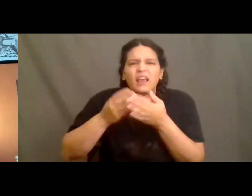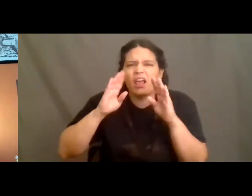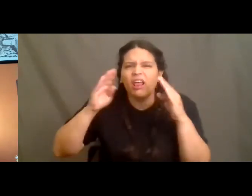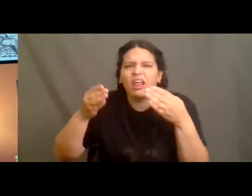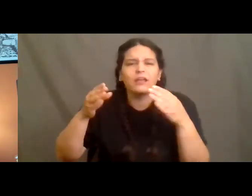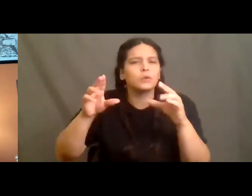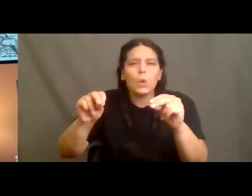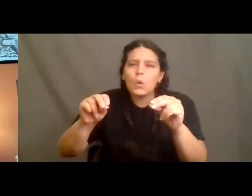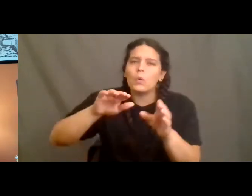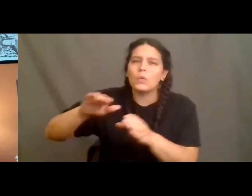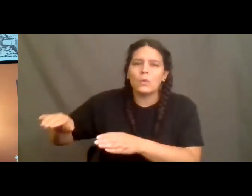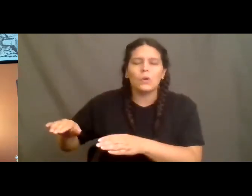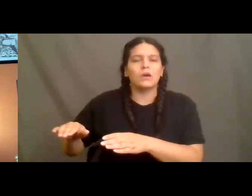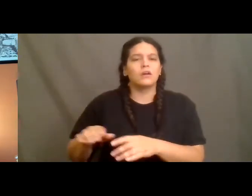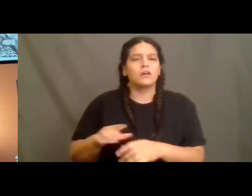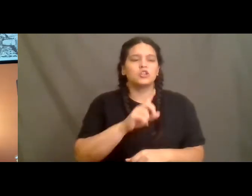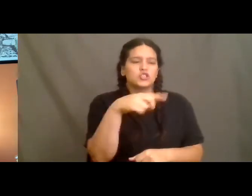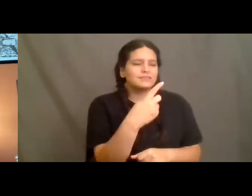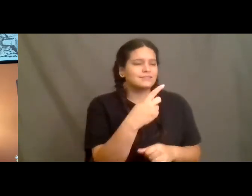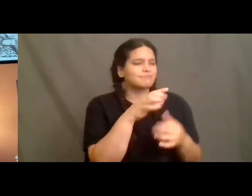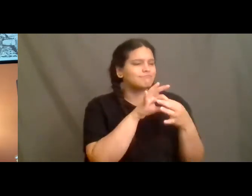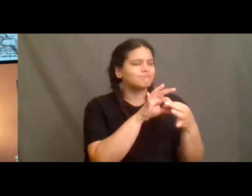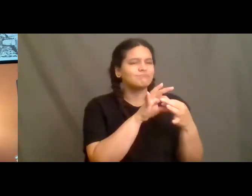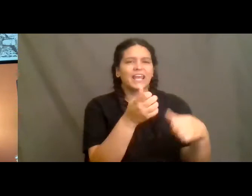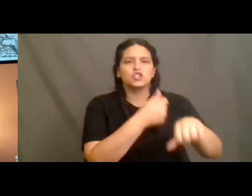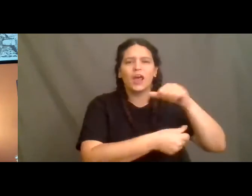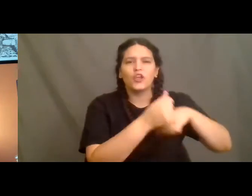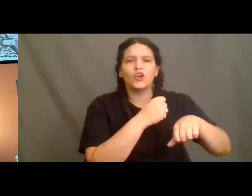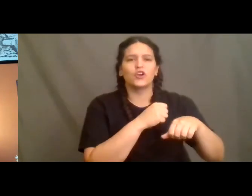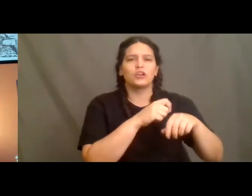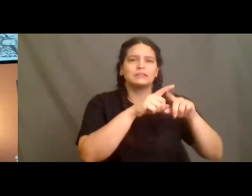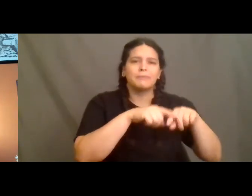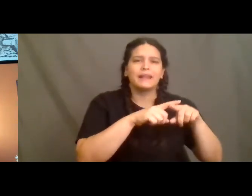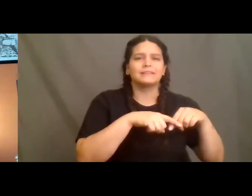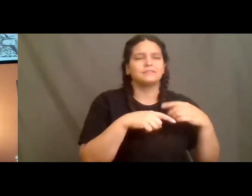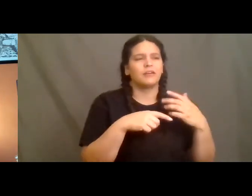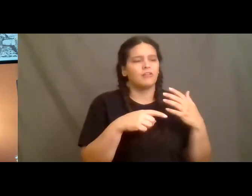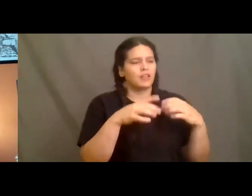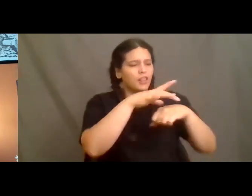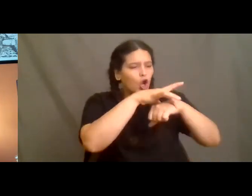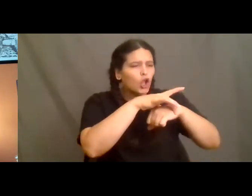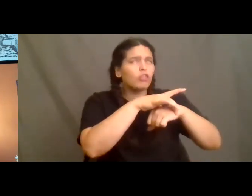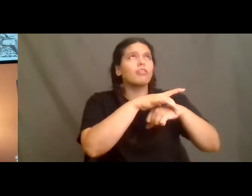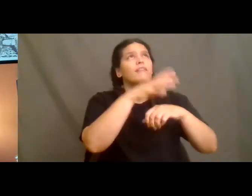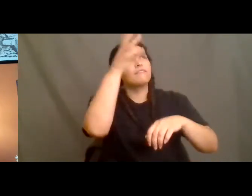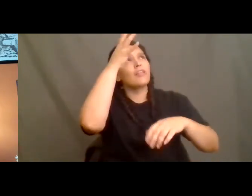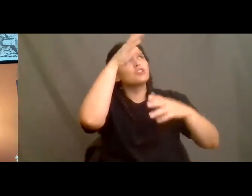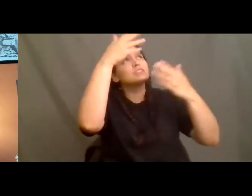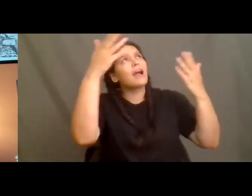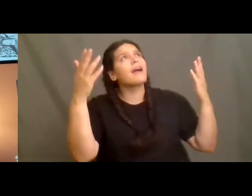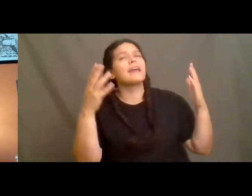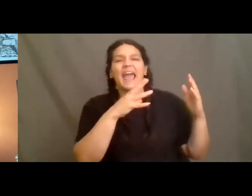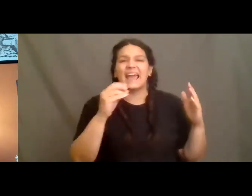other, and nastan hima, Mother Earth, Father Sky, and our non-human